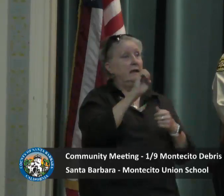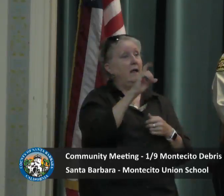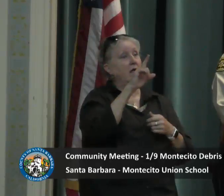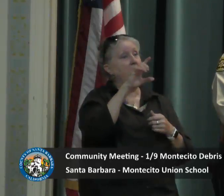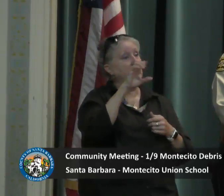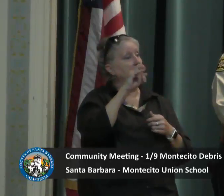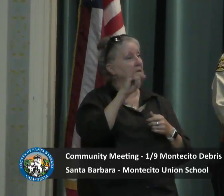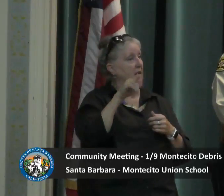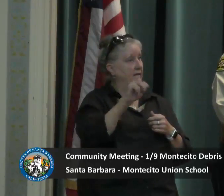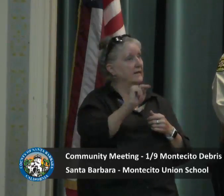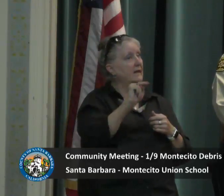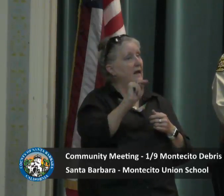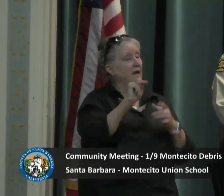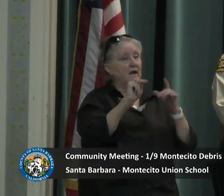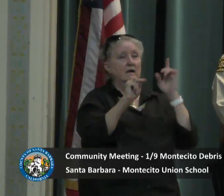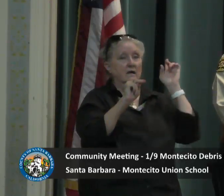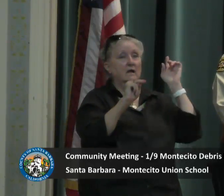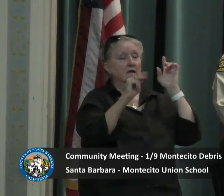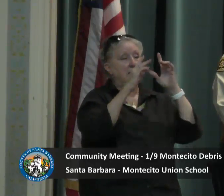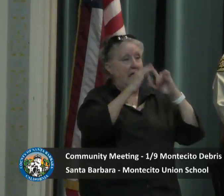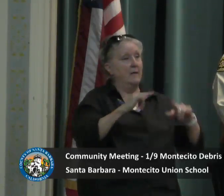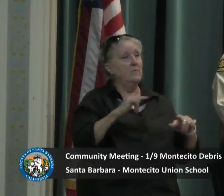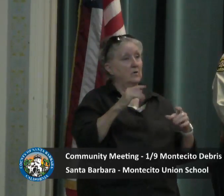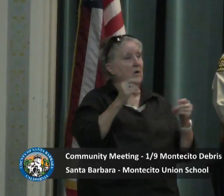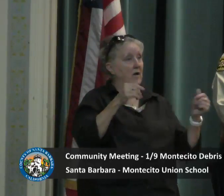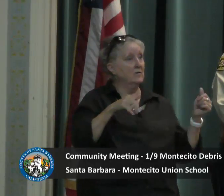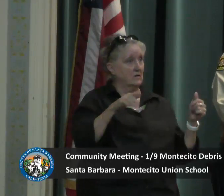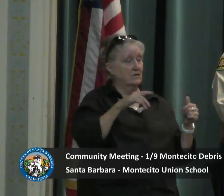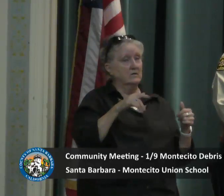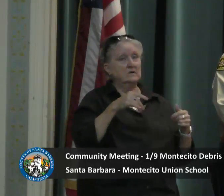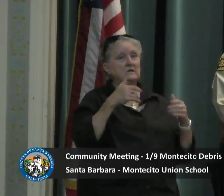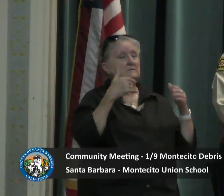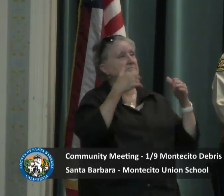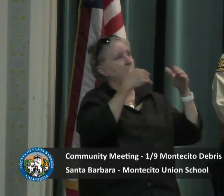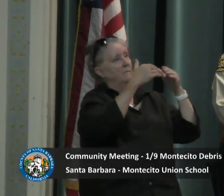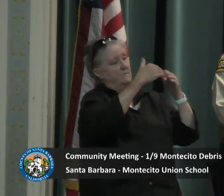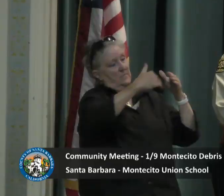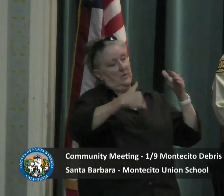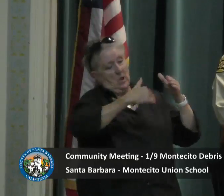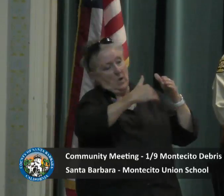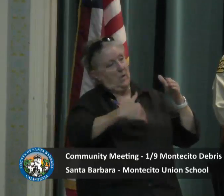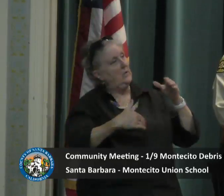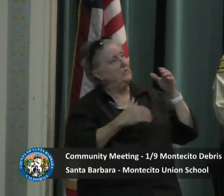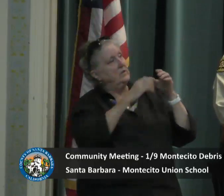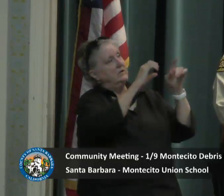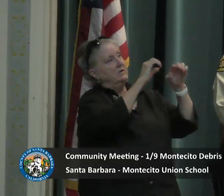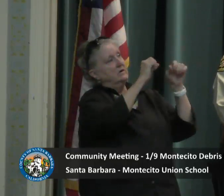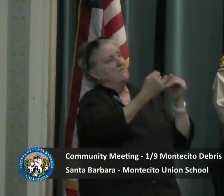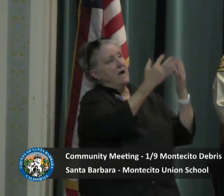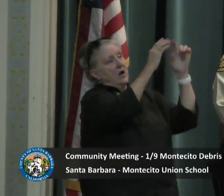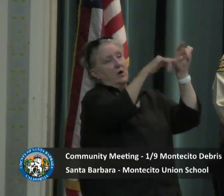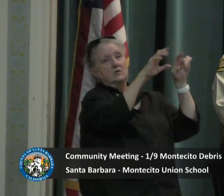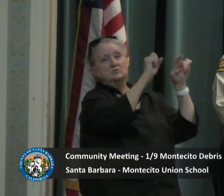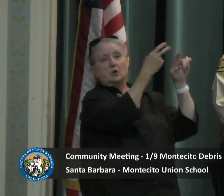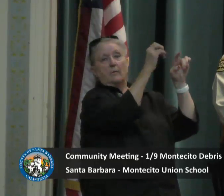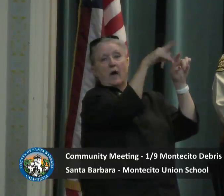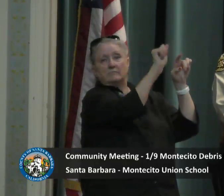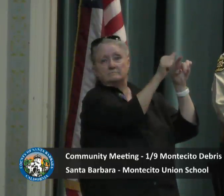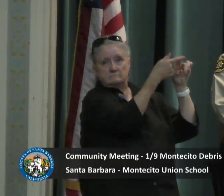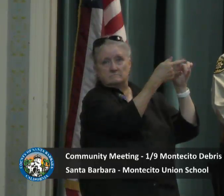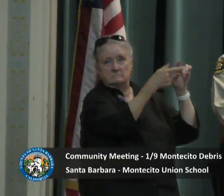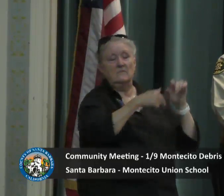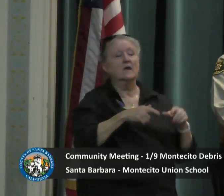located below the Sherpa fire burn area. We are going to be developing a comprehensive public